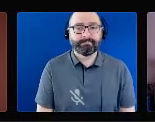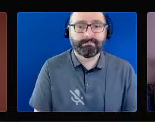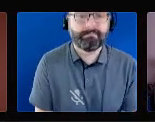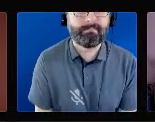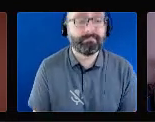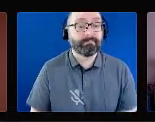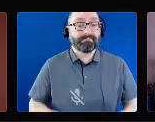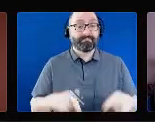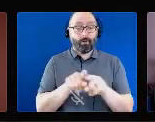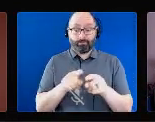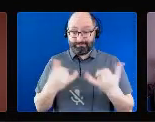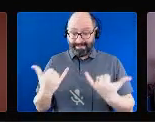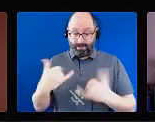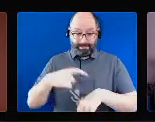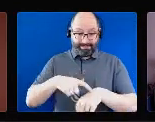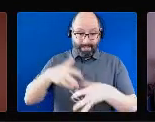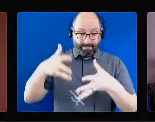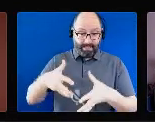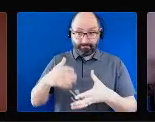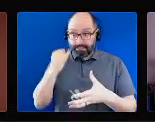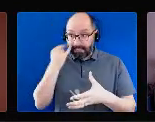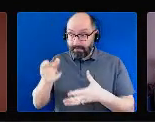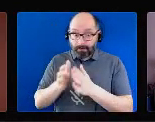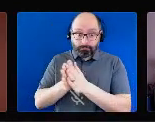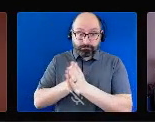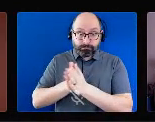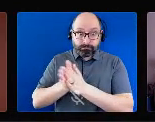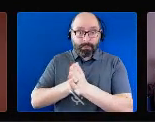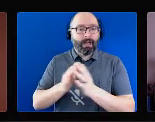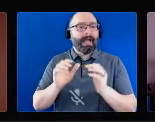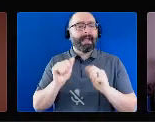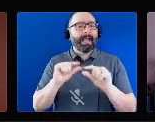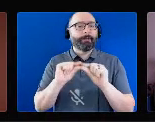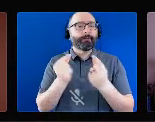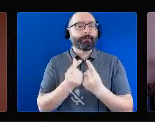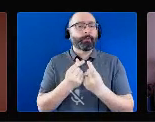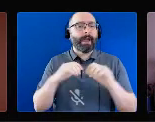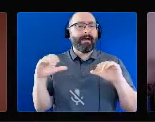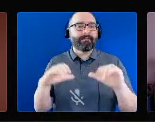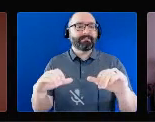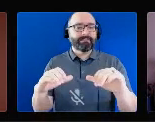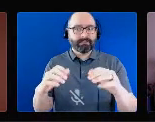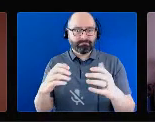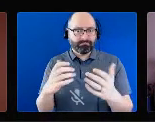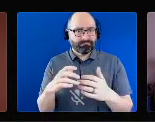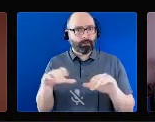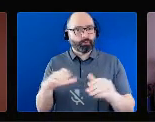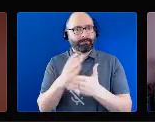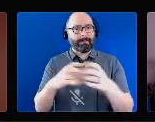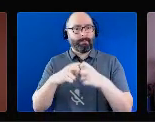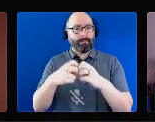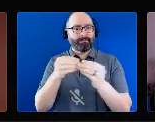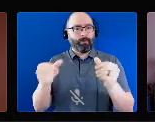to do with the rest of this time, if people are game for it, is we can do a little group activity where we go through problem solving. It's some questions that we problem